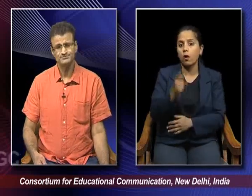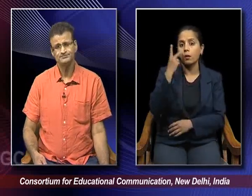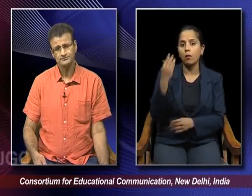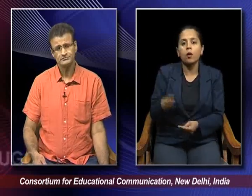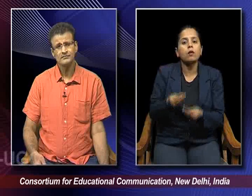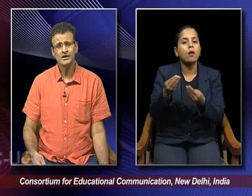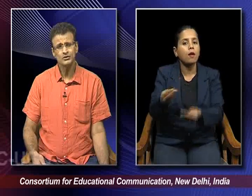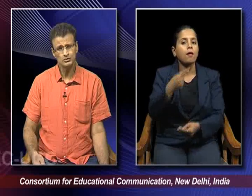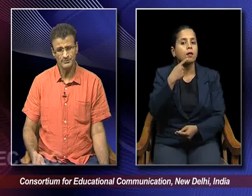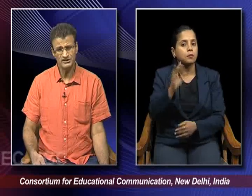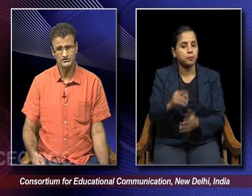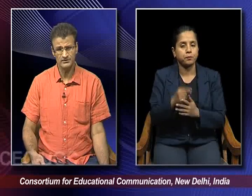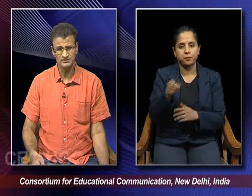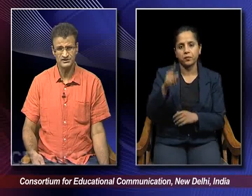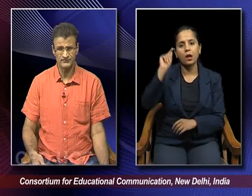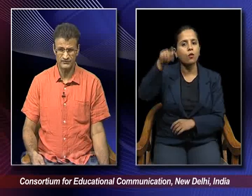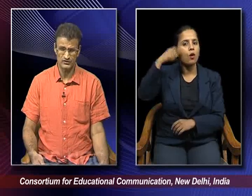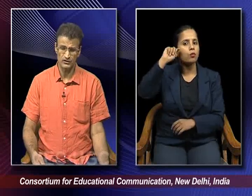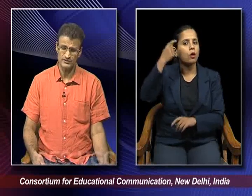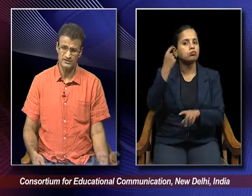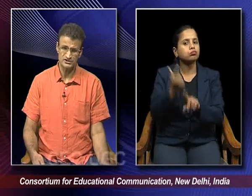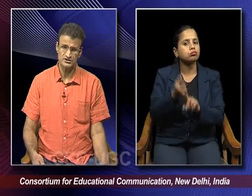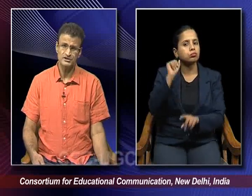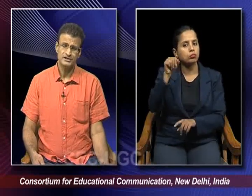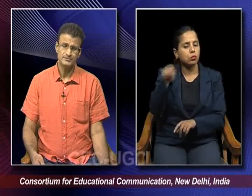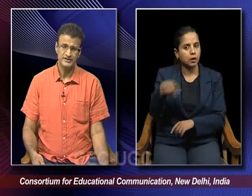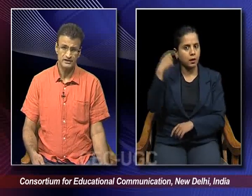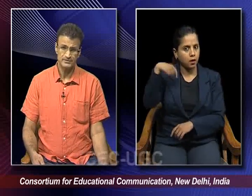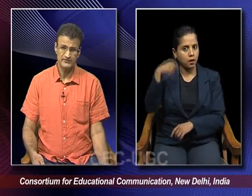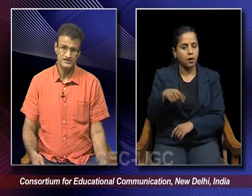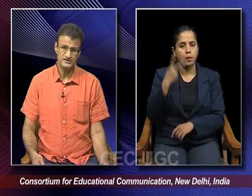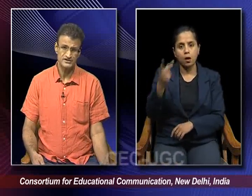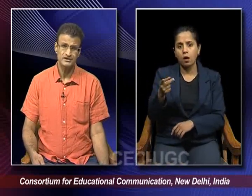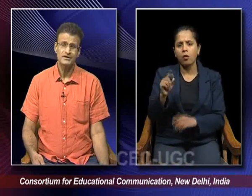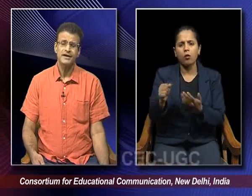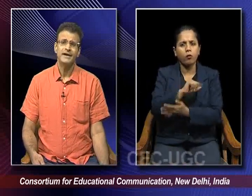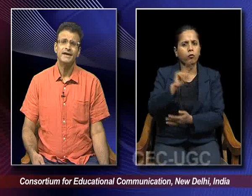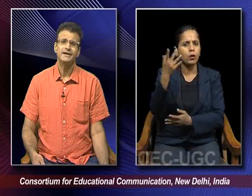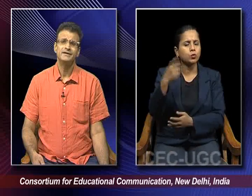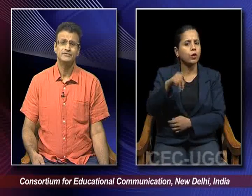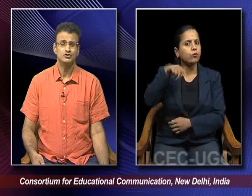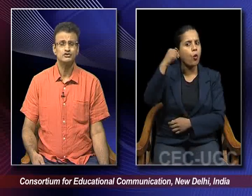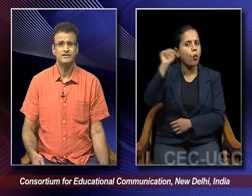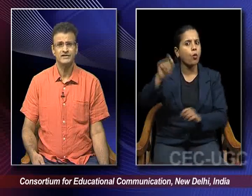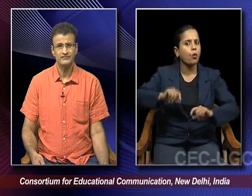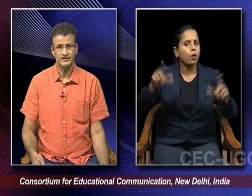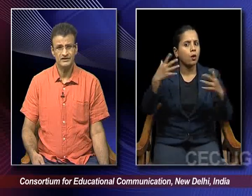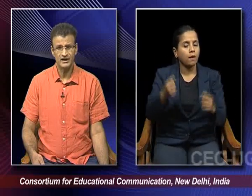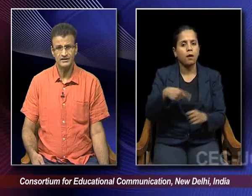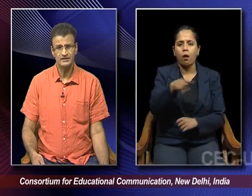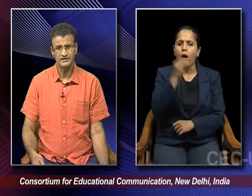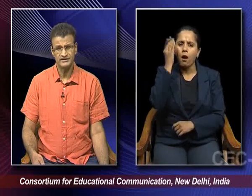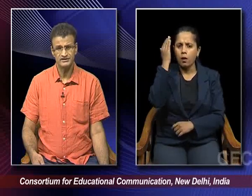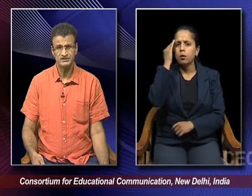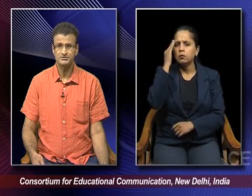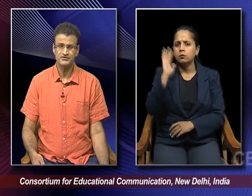given to the British films in the framework of the British imperial preferences. And he was also very well aware